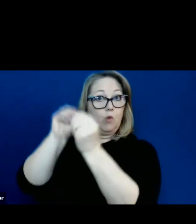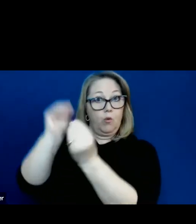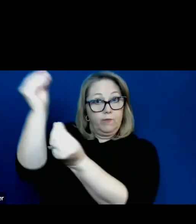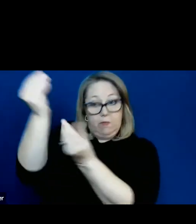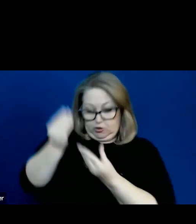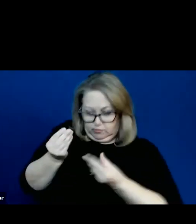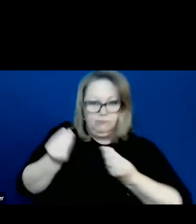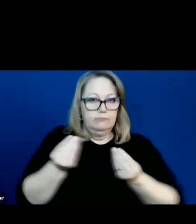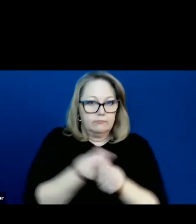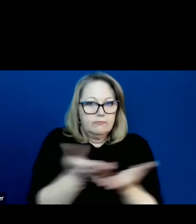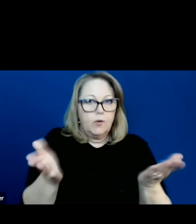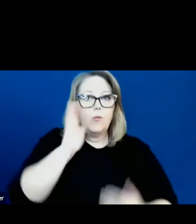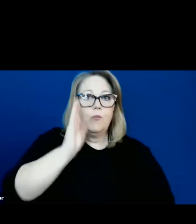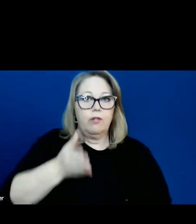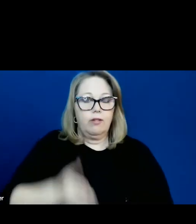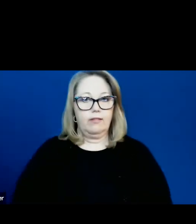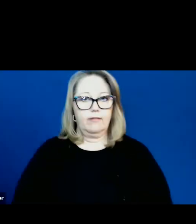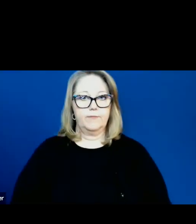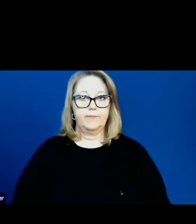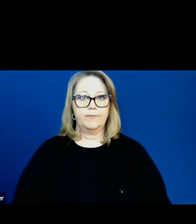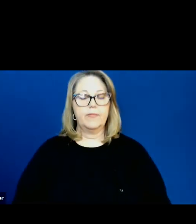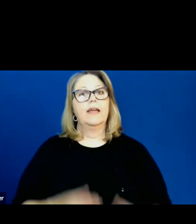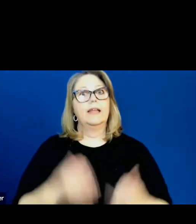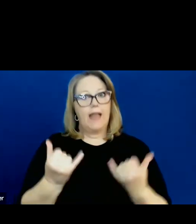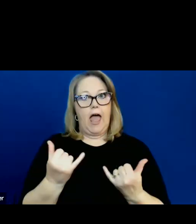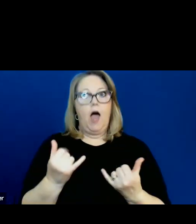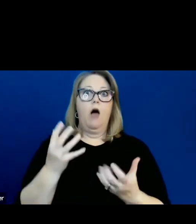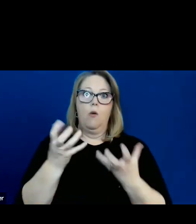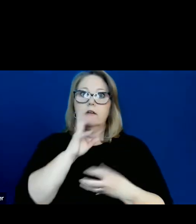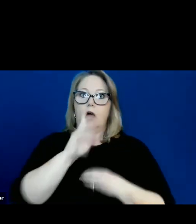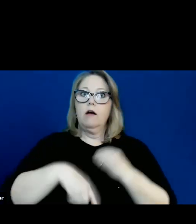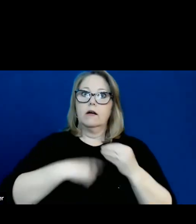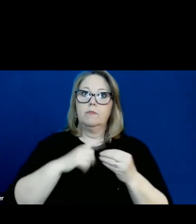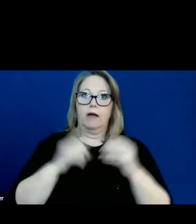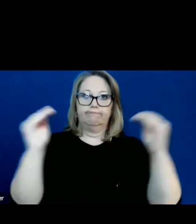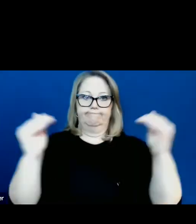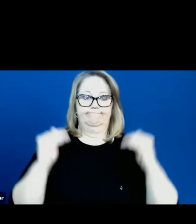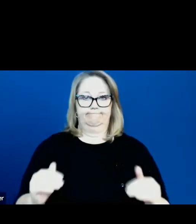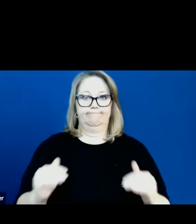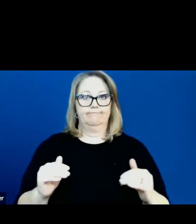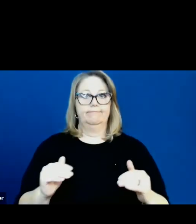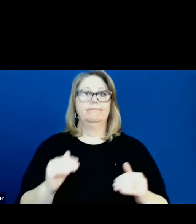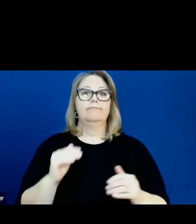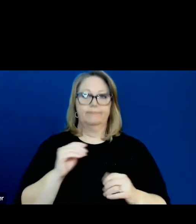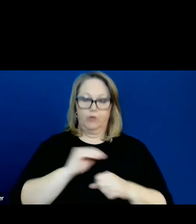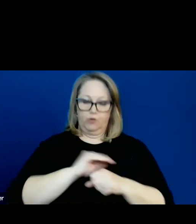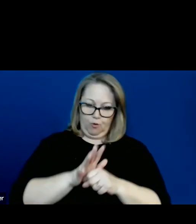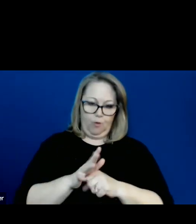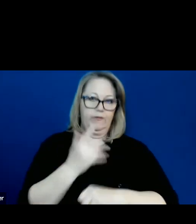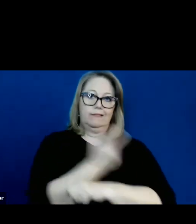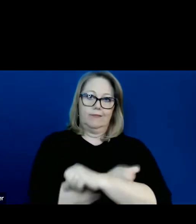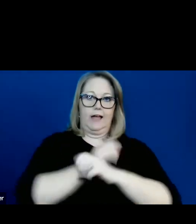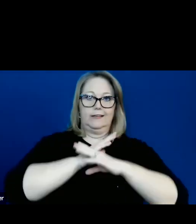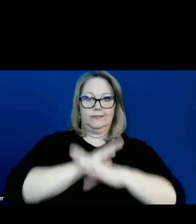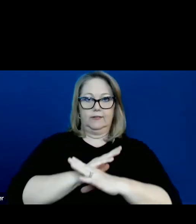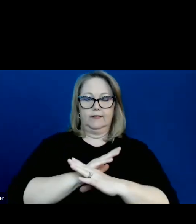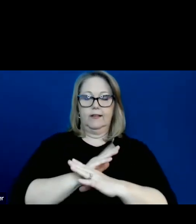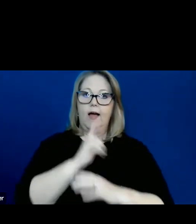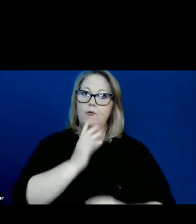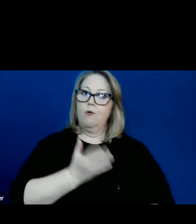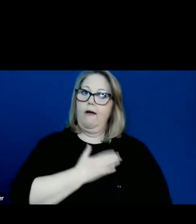switch gears a little and talk about the ongoing rollout of the vaccines in the state of Nevada. I'm proud to report that as of Tuesday,